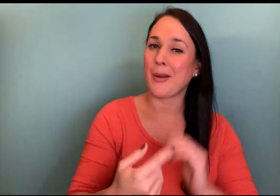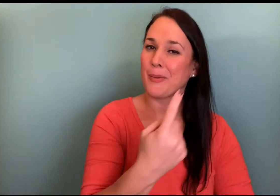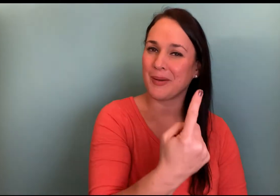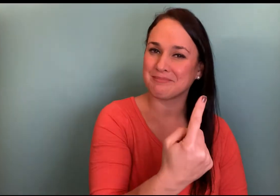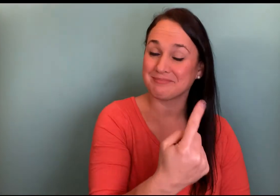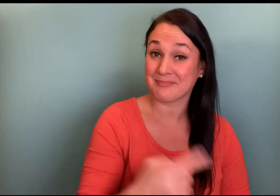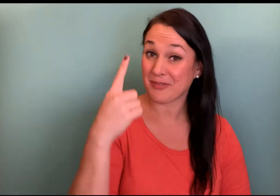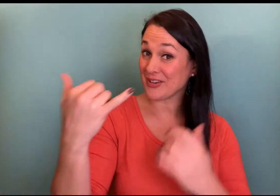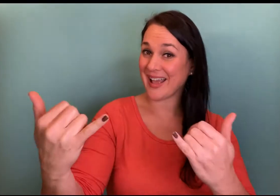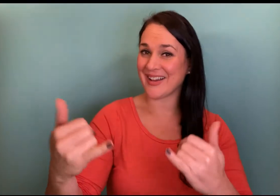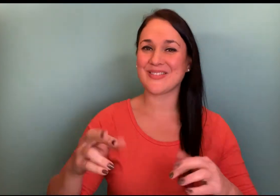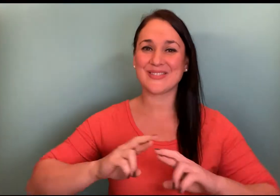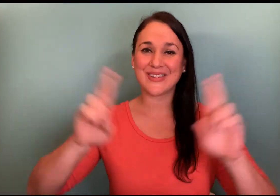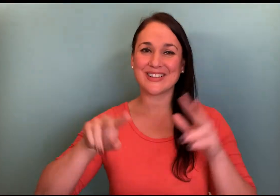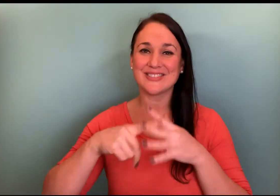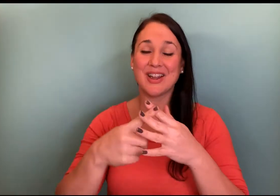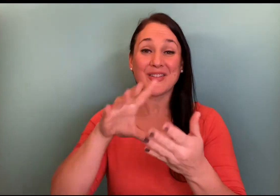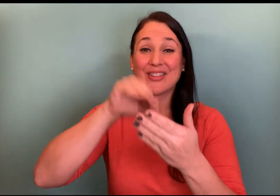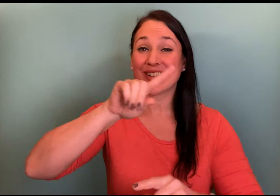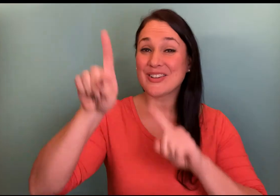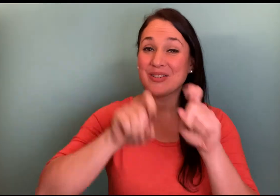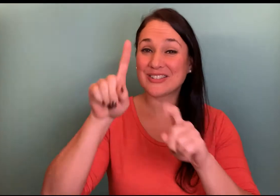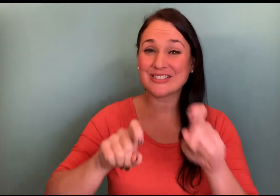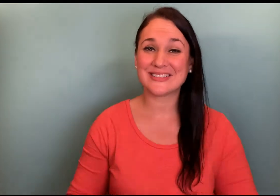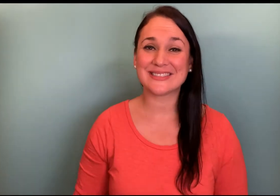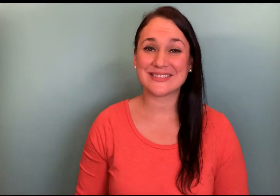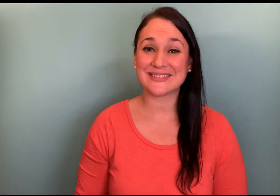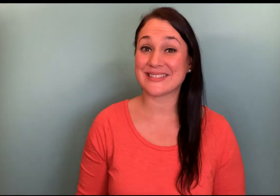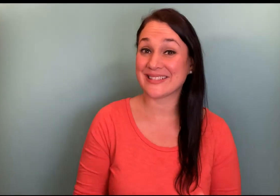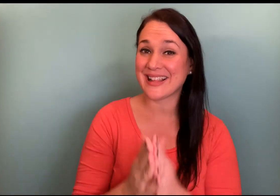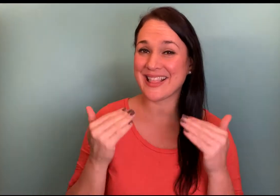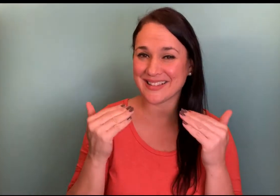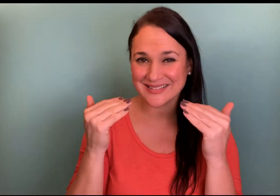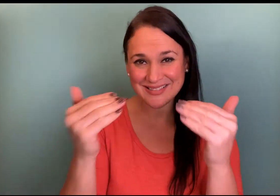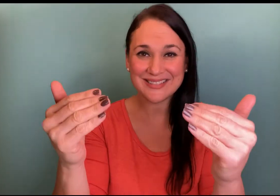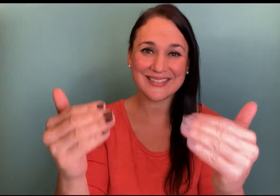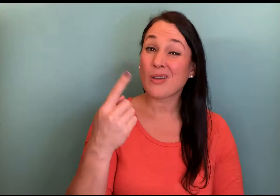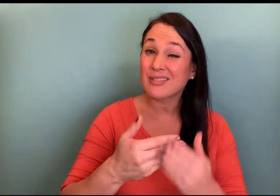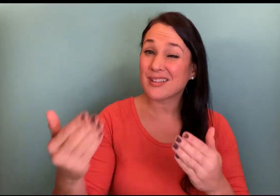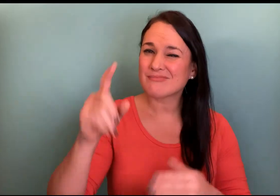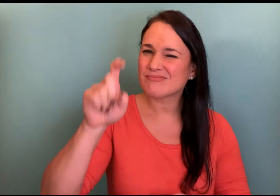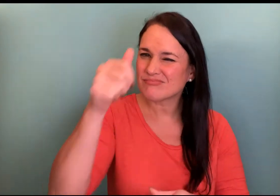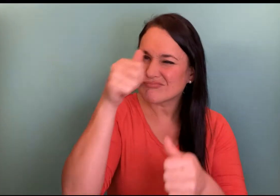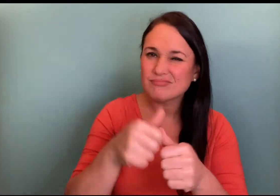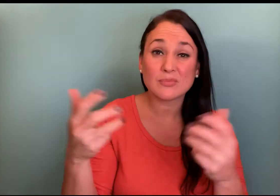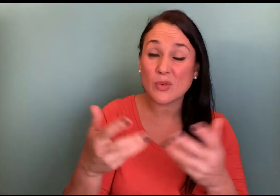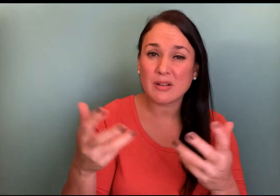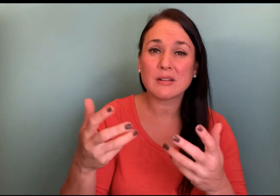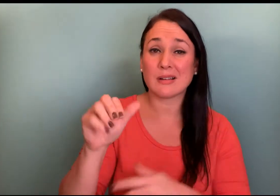to check out the video in part one. But if you're ready, let's go ahead and learn some questions. Let's do this. One thing you need